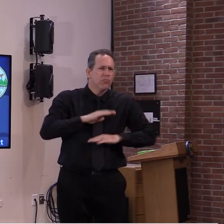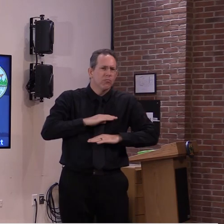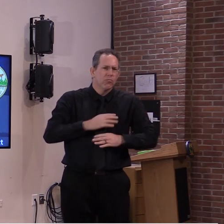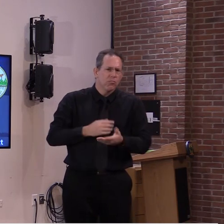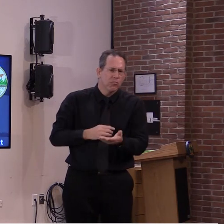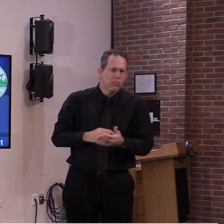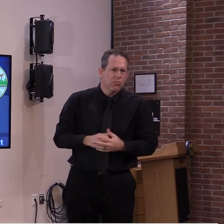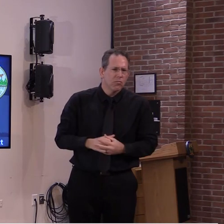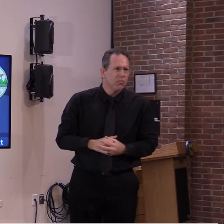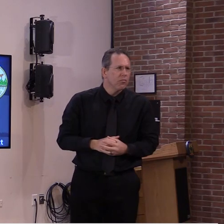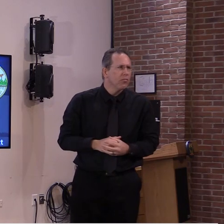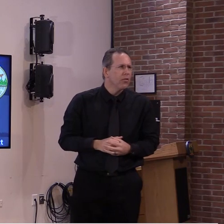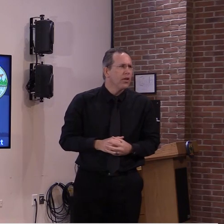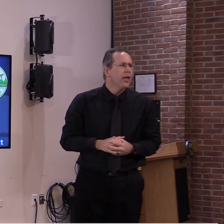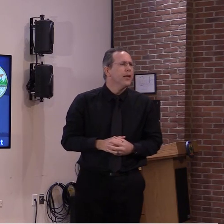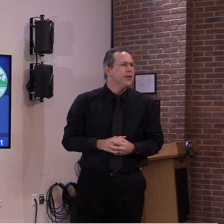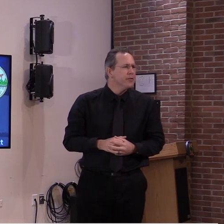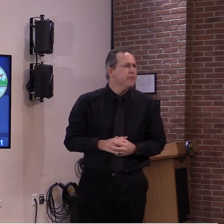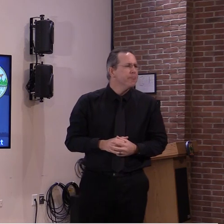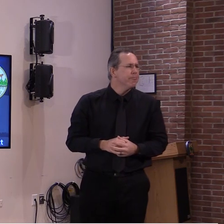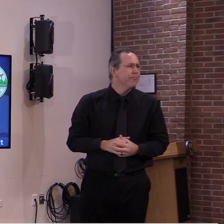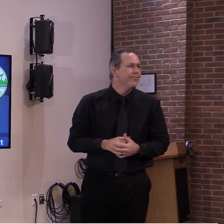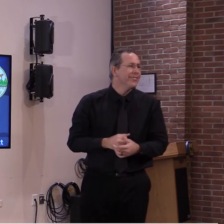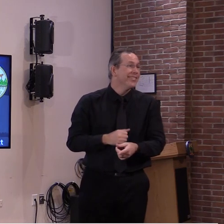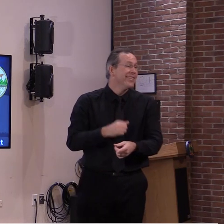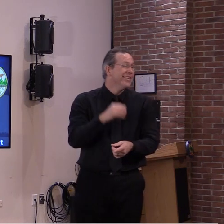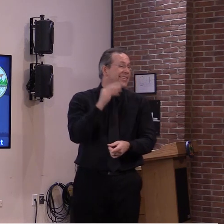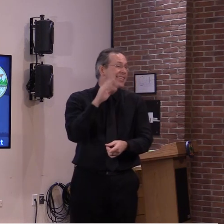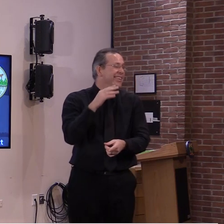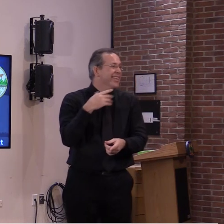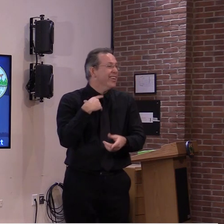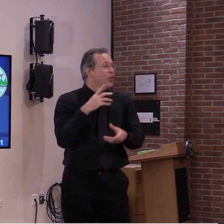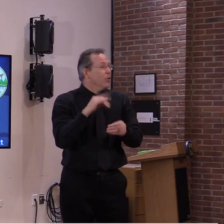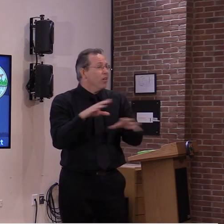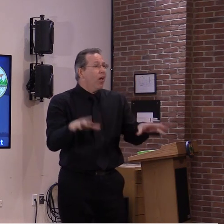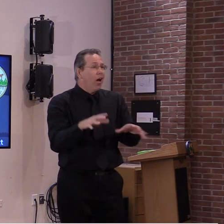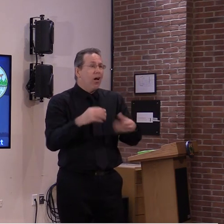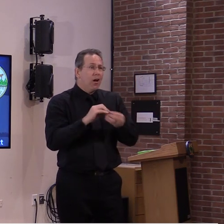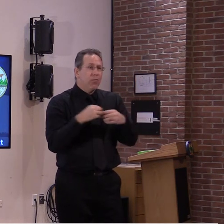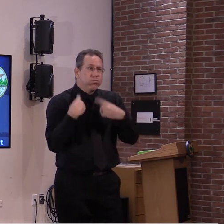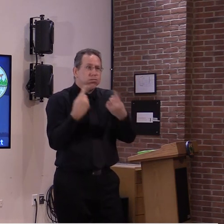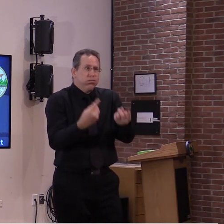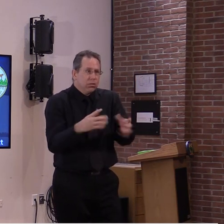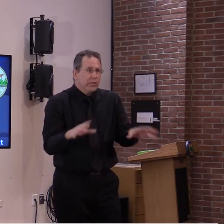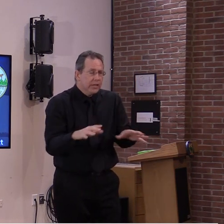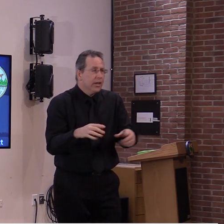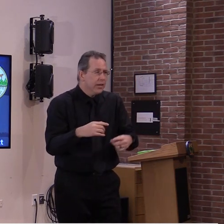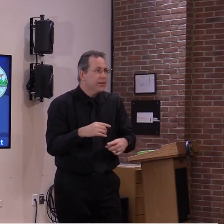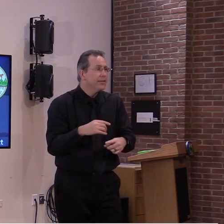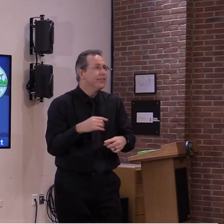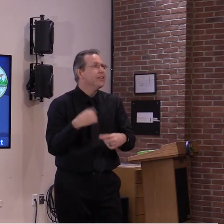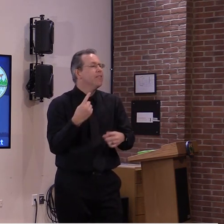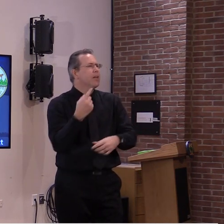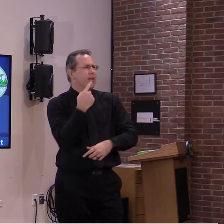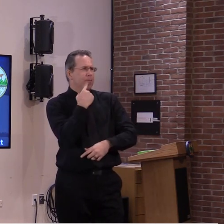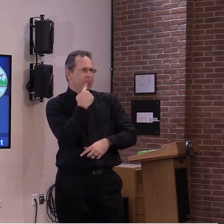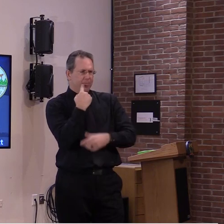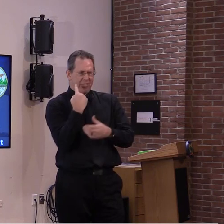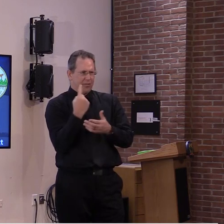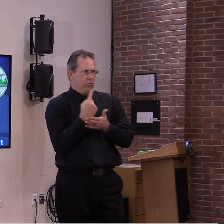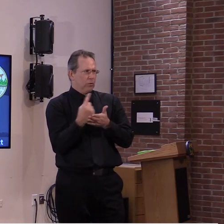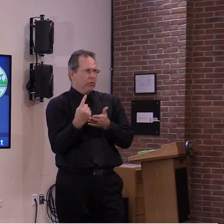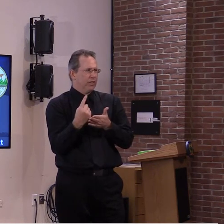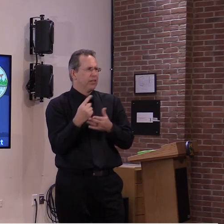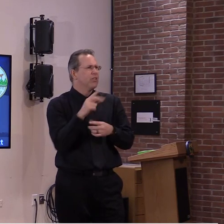Governor, we can do quite a bit. Right, the last 7 days we did 29,000, but we've been